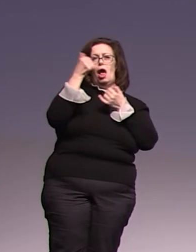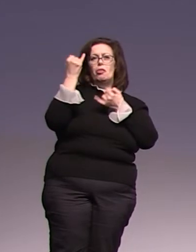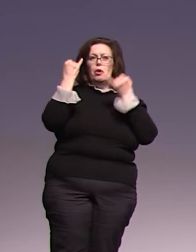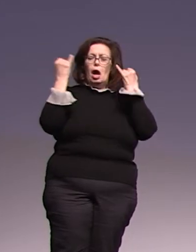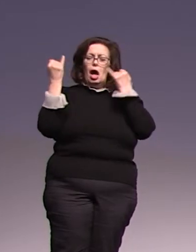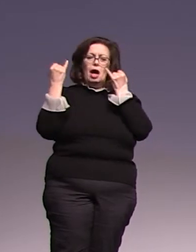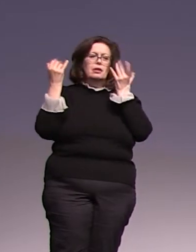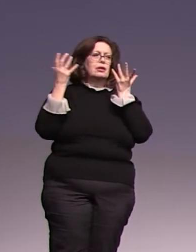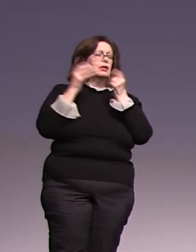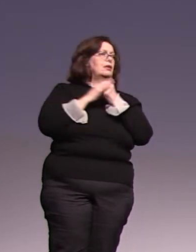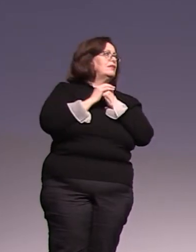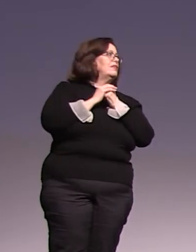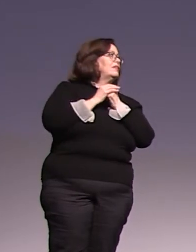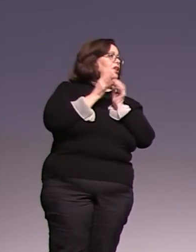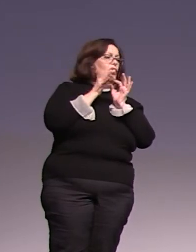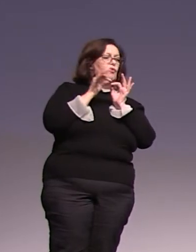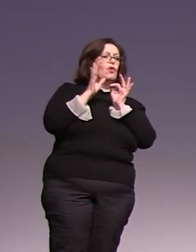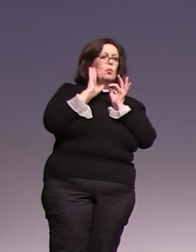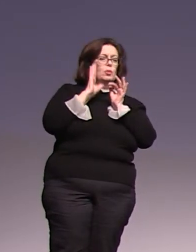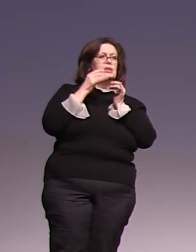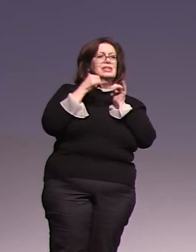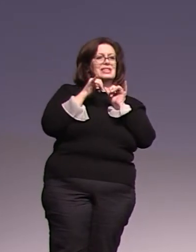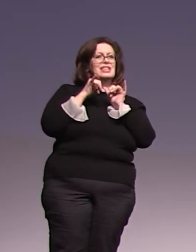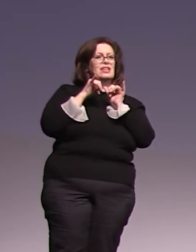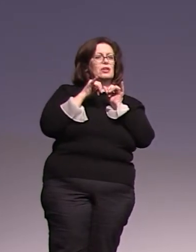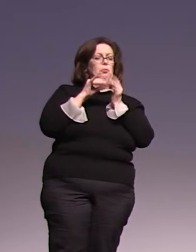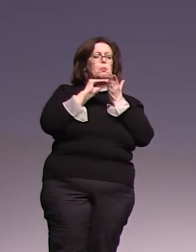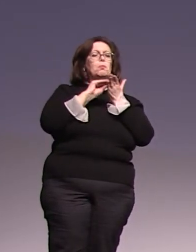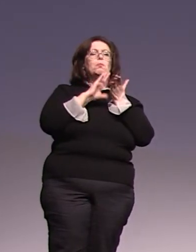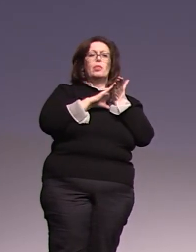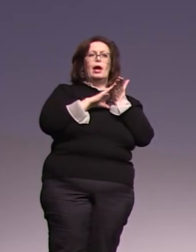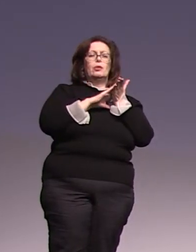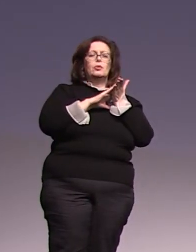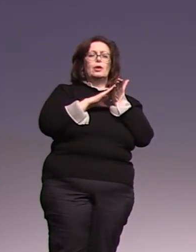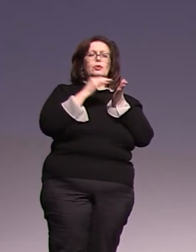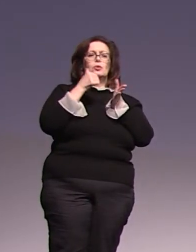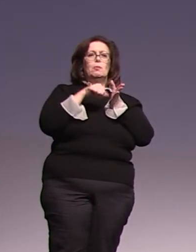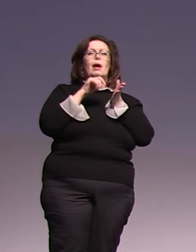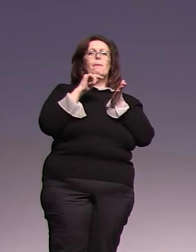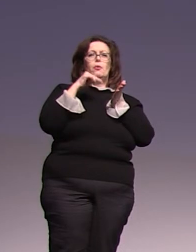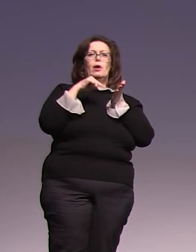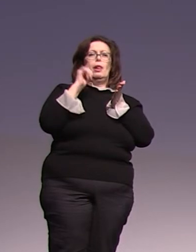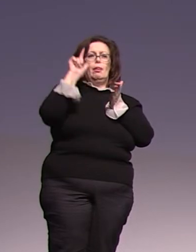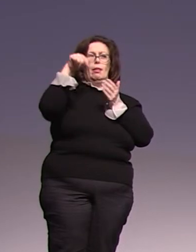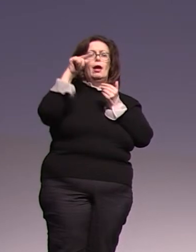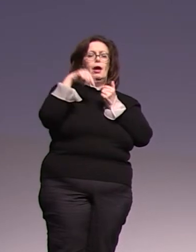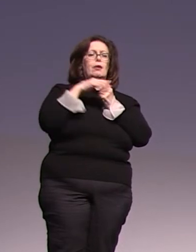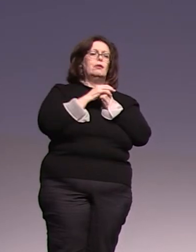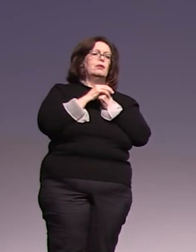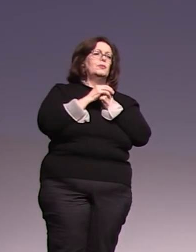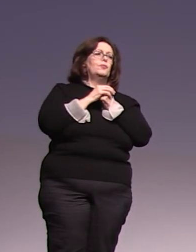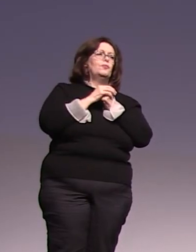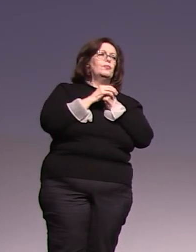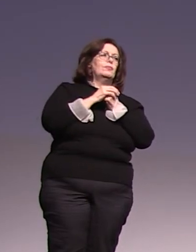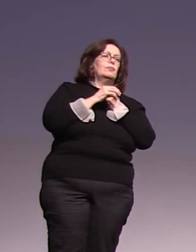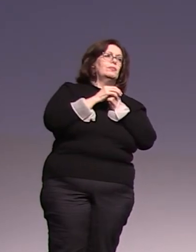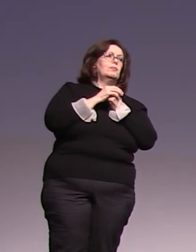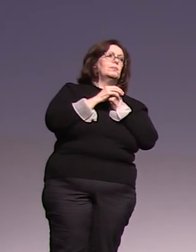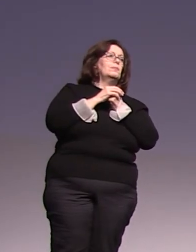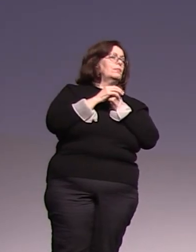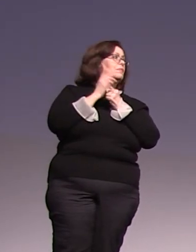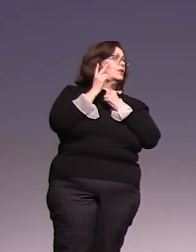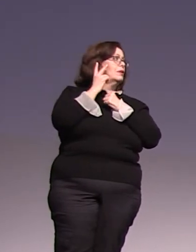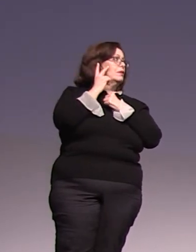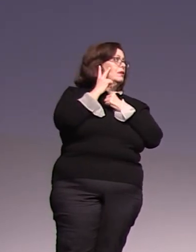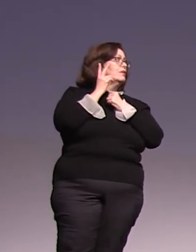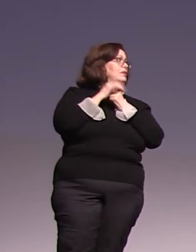not specific to the formula, we will still put that into the record, and it might be one where maybe it is for the formula, and if it doesn't make it, we still want to put it over here. So I